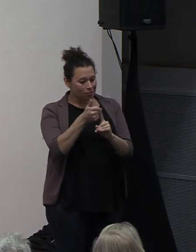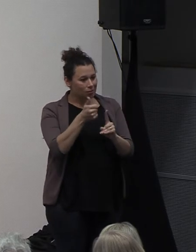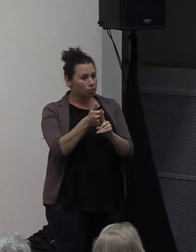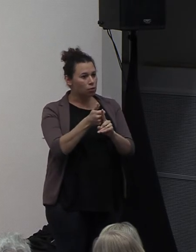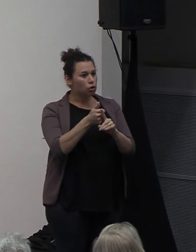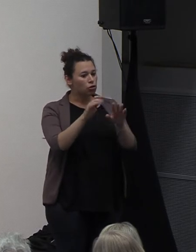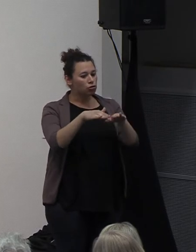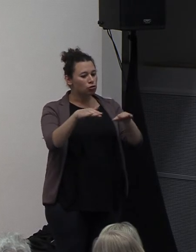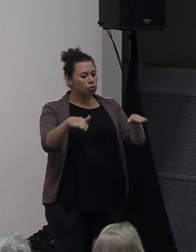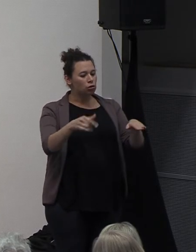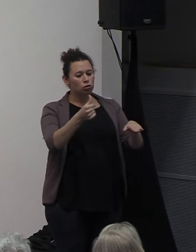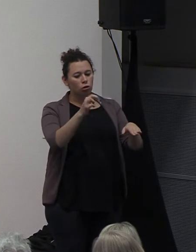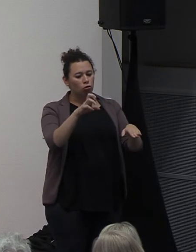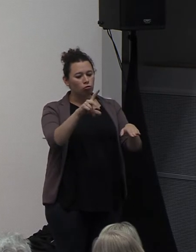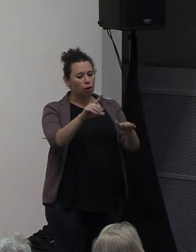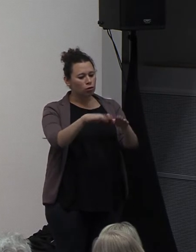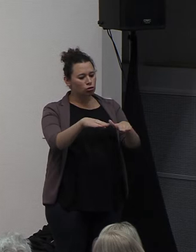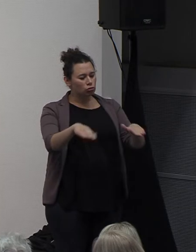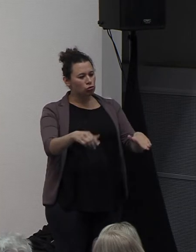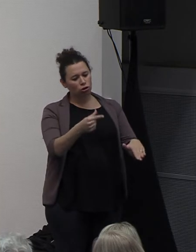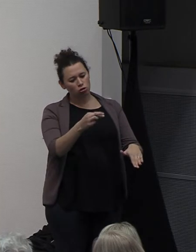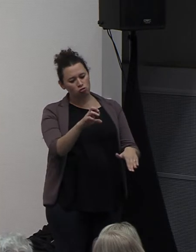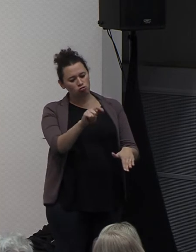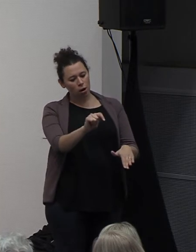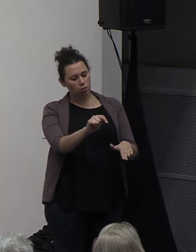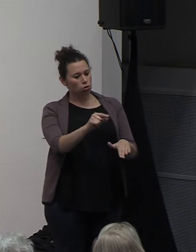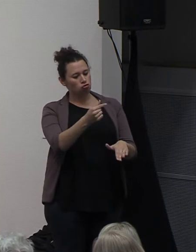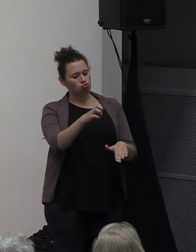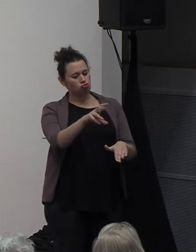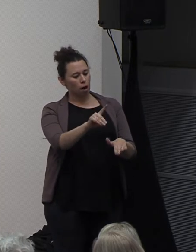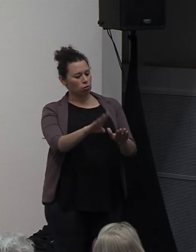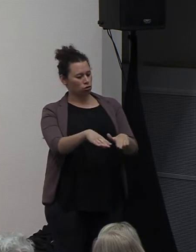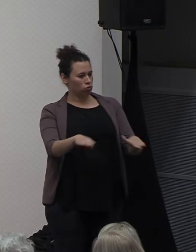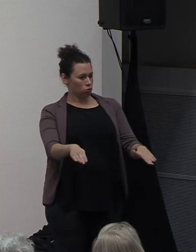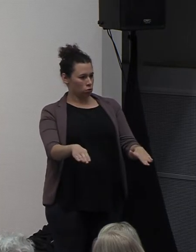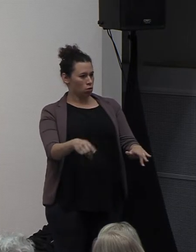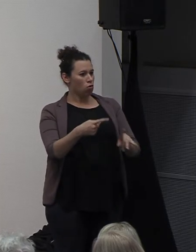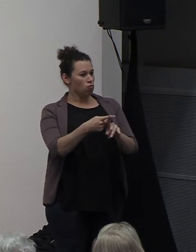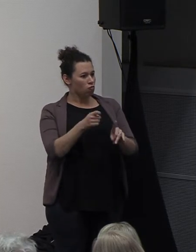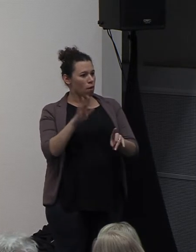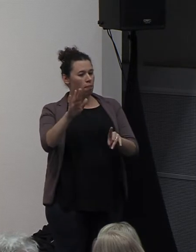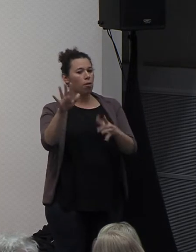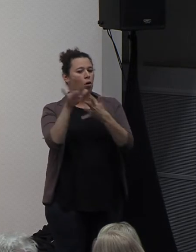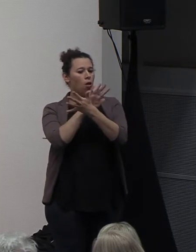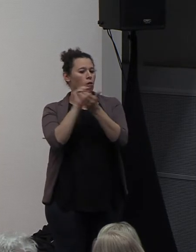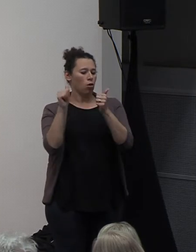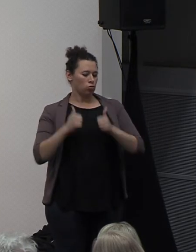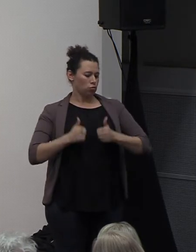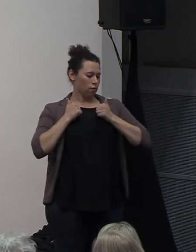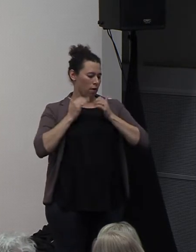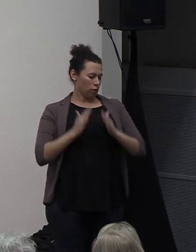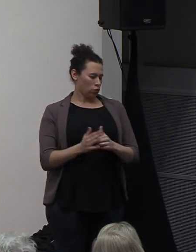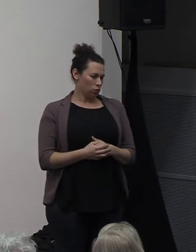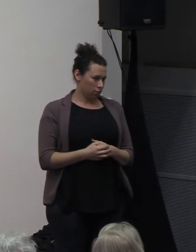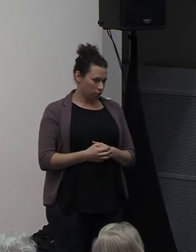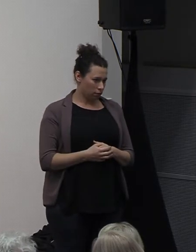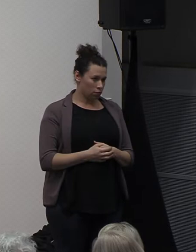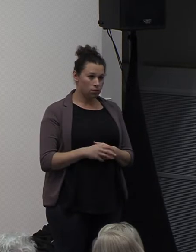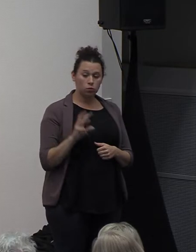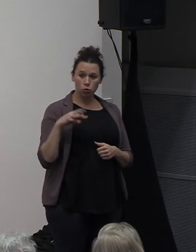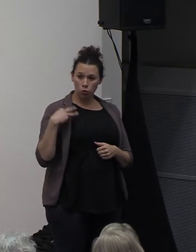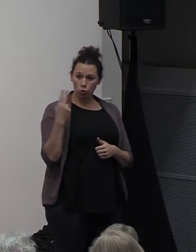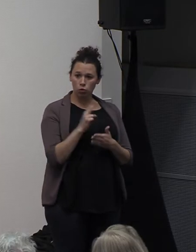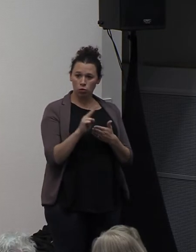and great-grandchildren of Holocaust survivors. Moreover, Washington University is known for having a number